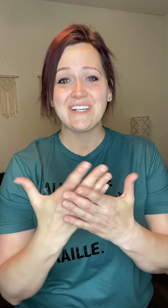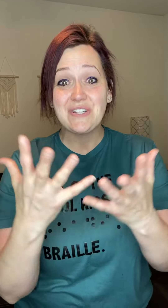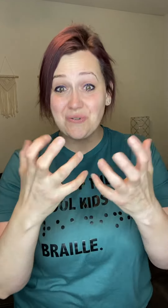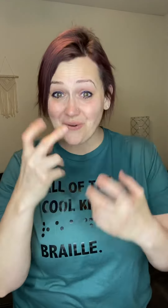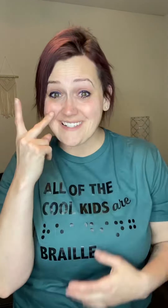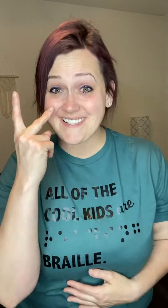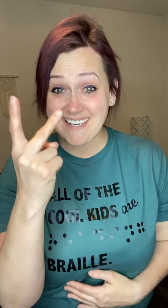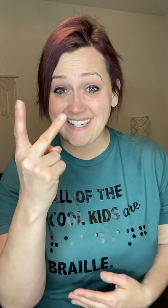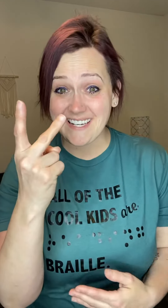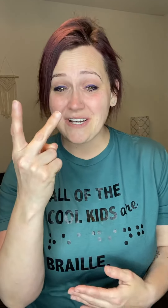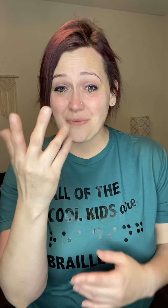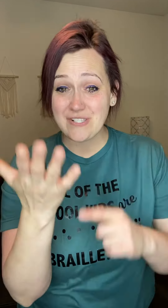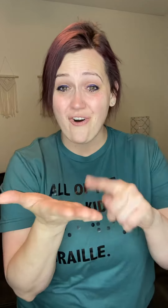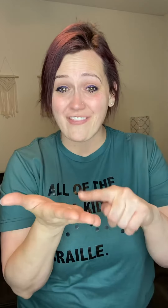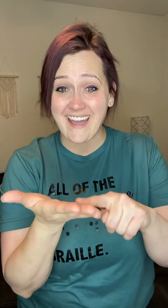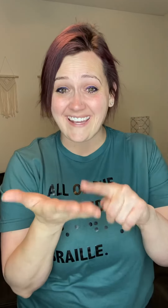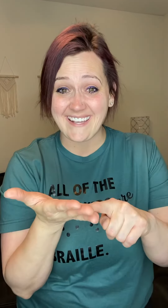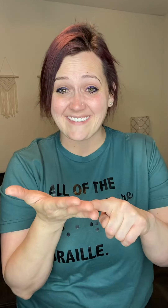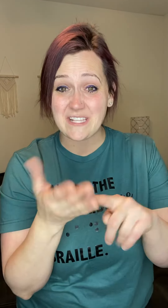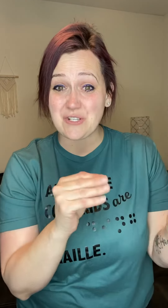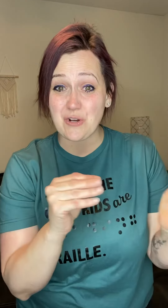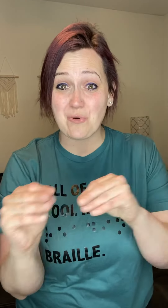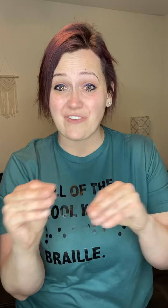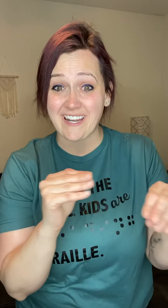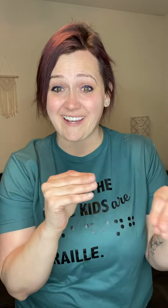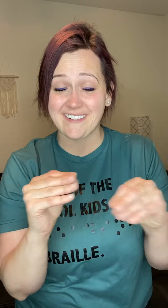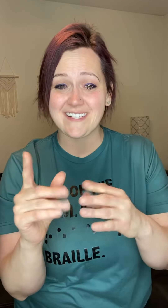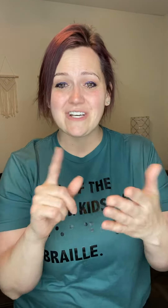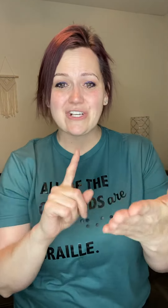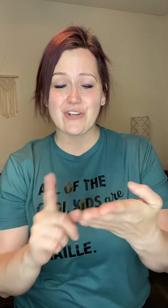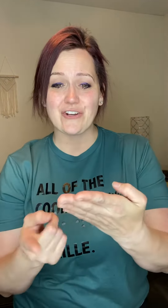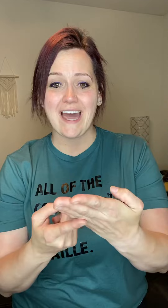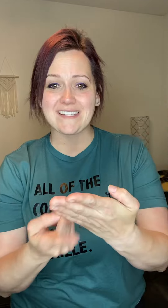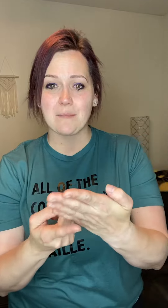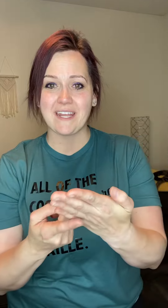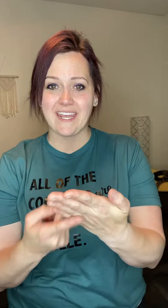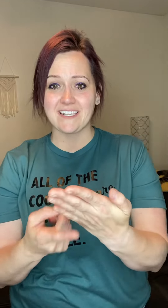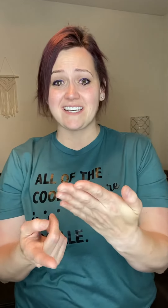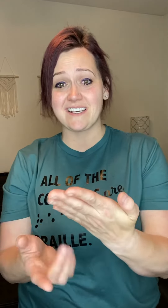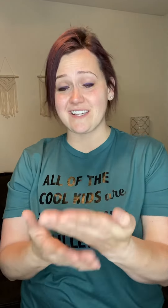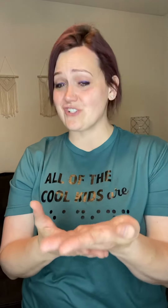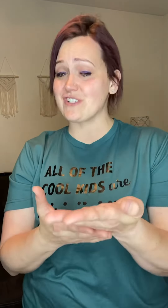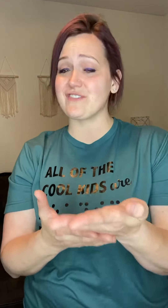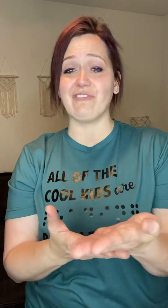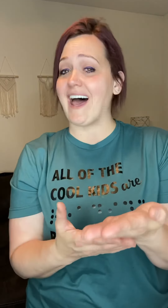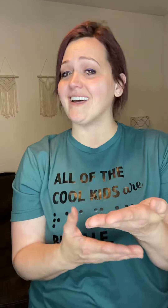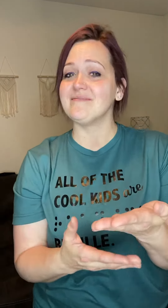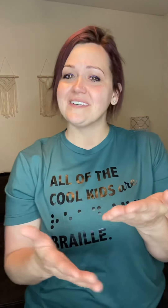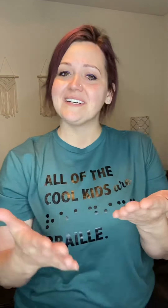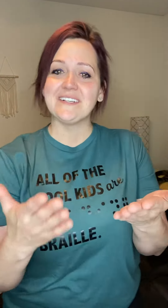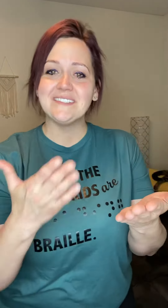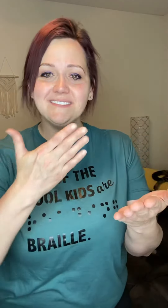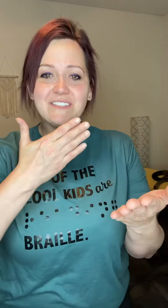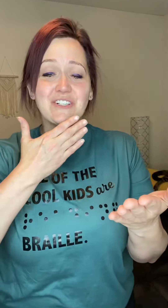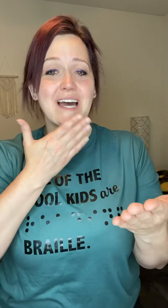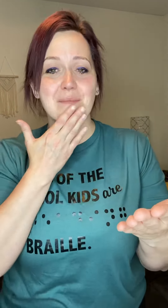You want to see what's on that hand. That's your moving hand. So your non-dominant hand is just flat. Your dominant